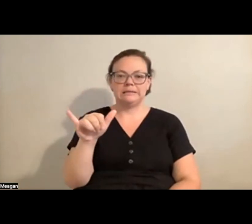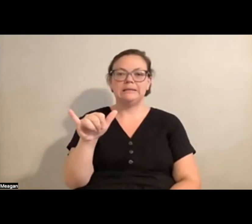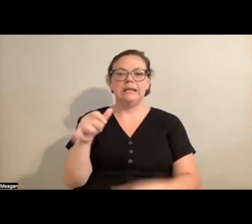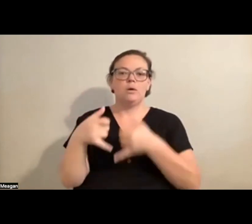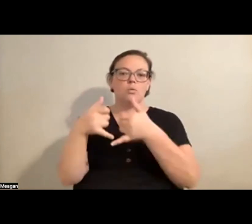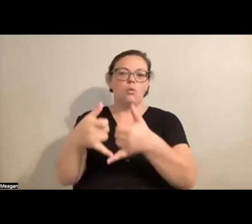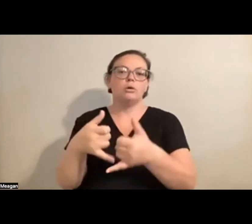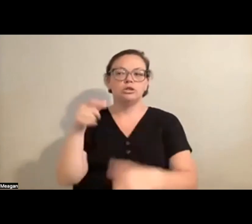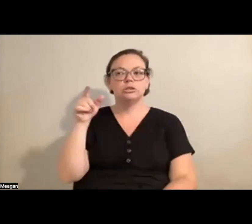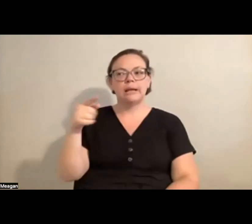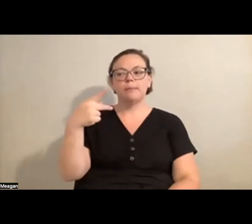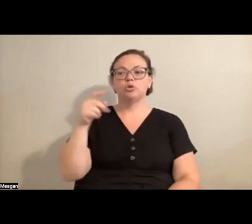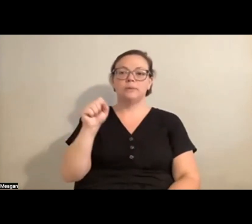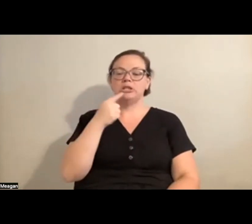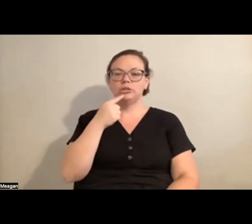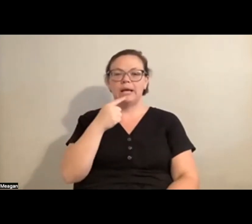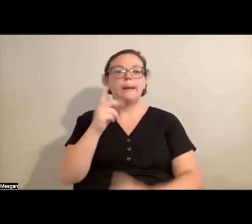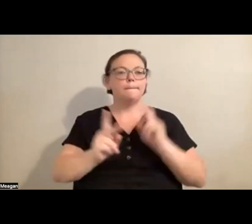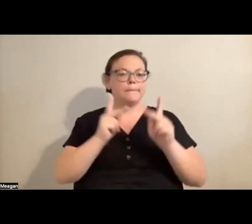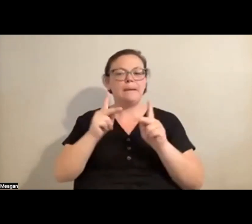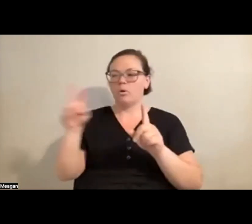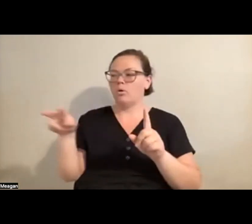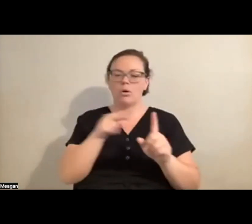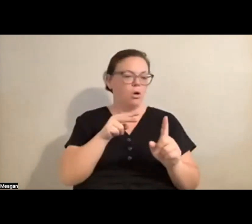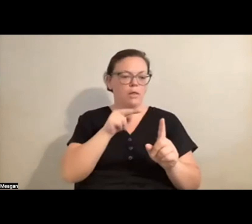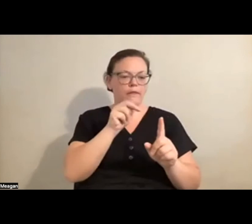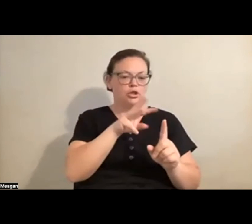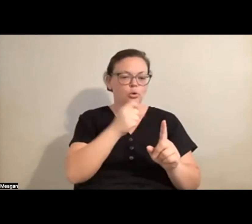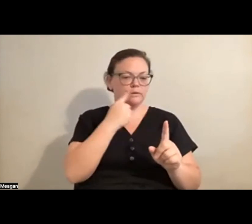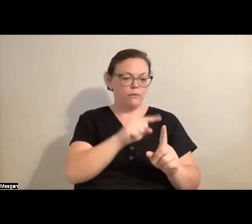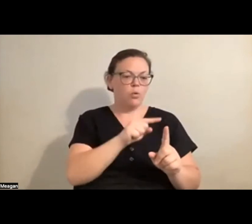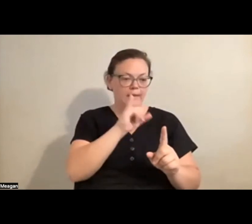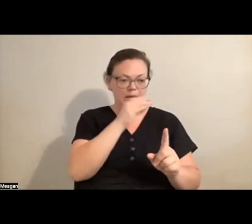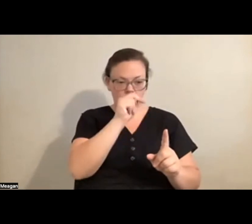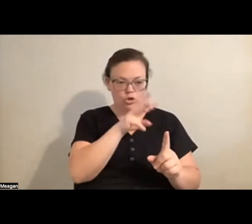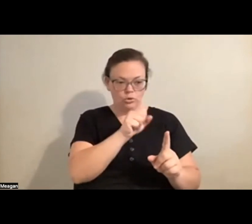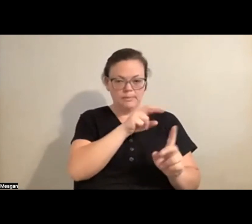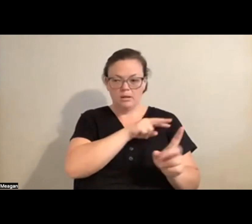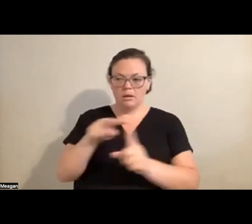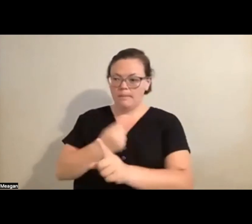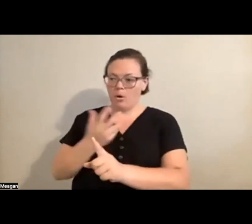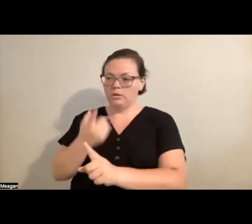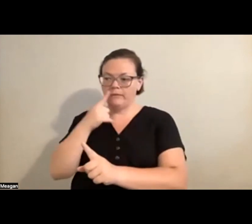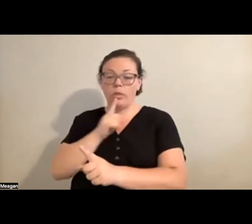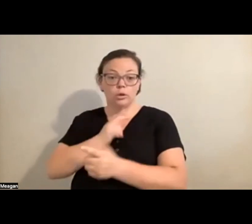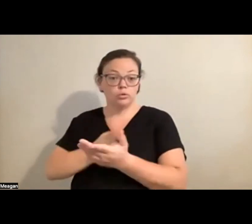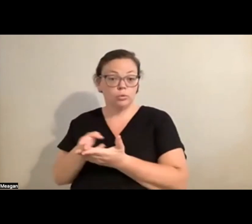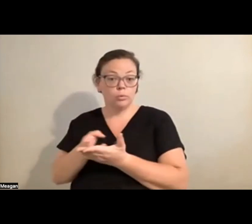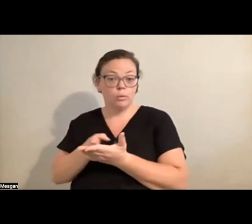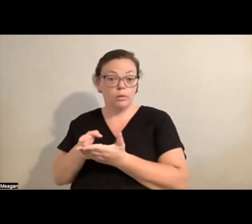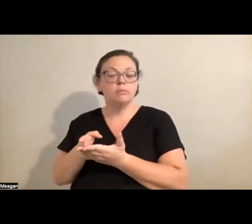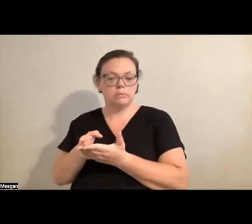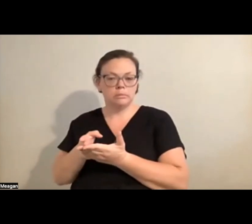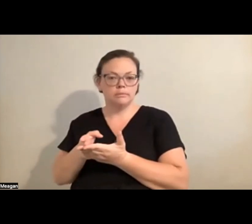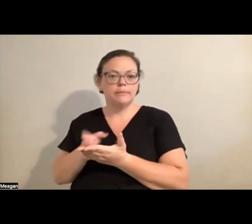says, "People turn to the news for the news, but look to the poets for the truth. And we must tell